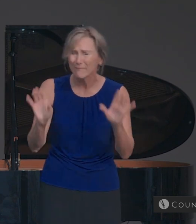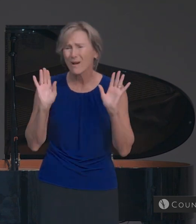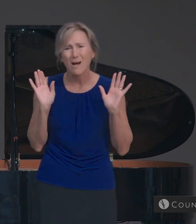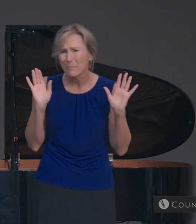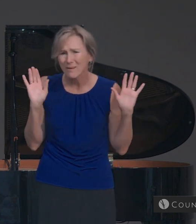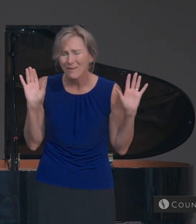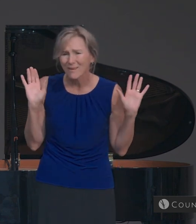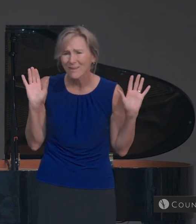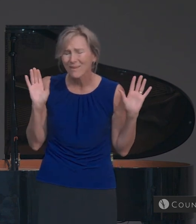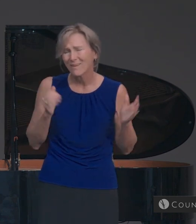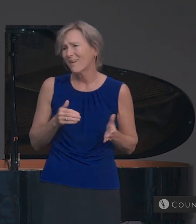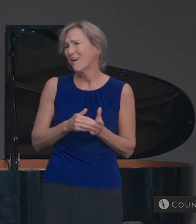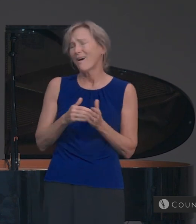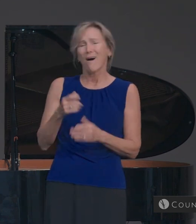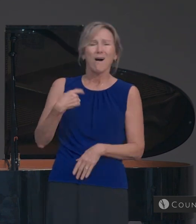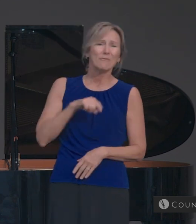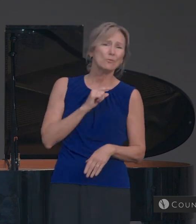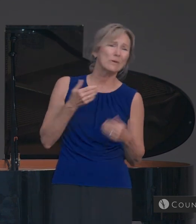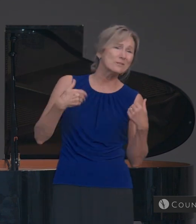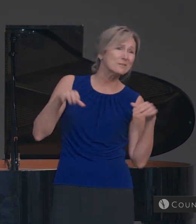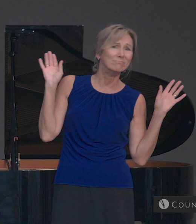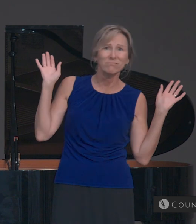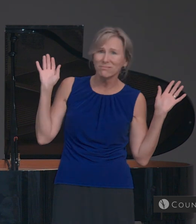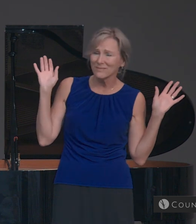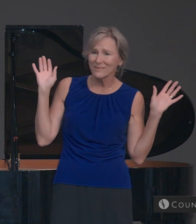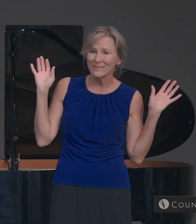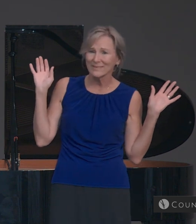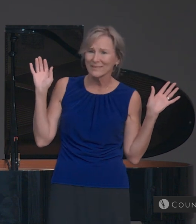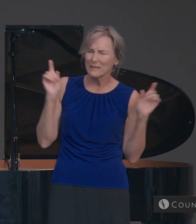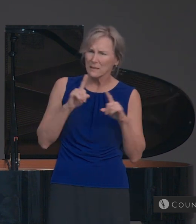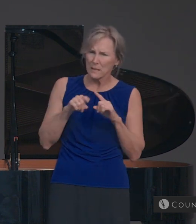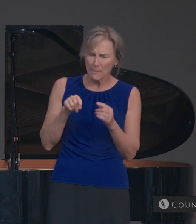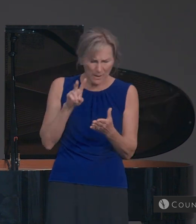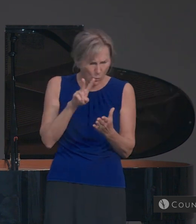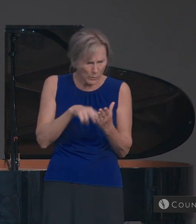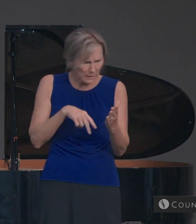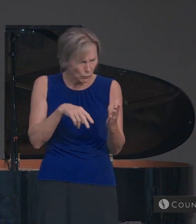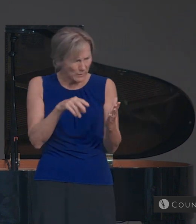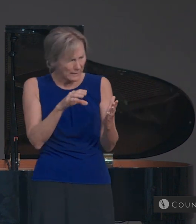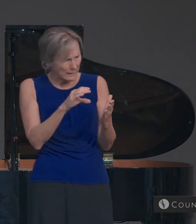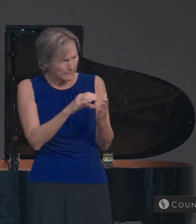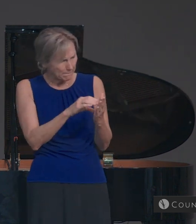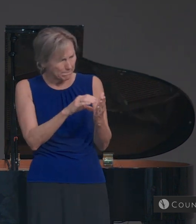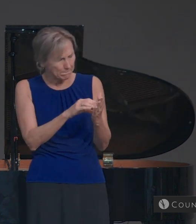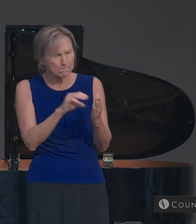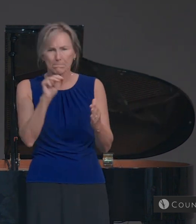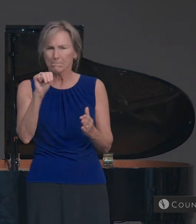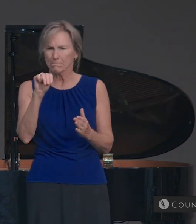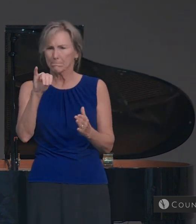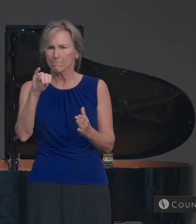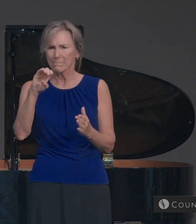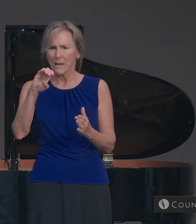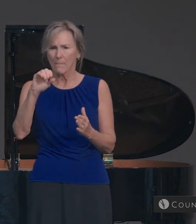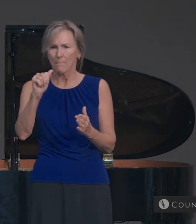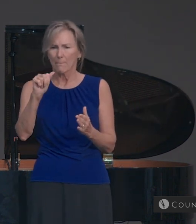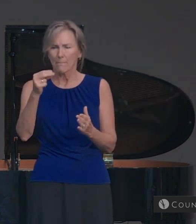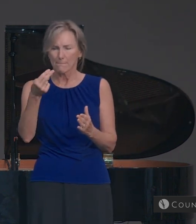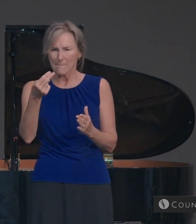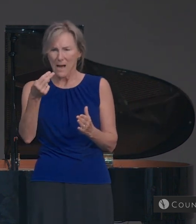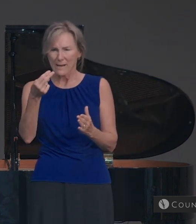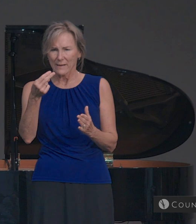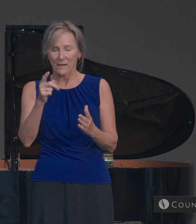I think oftentimes we give up. But if you read the account, Micah began to prophesy in Jotham's